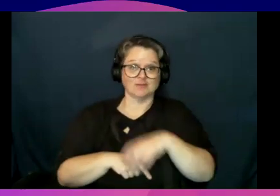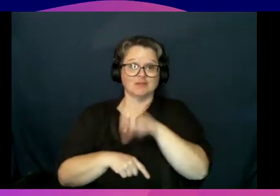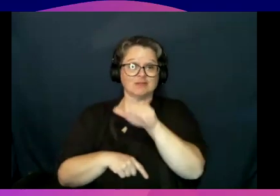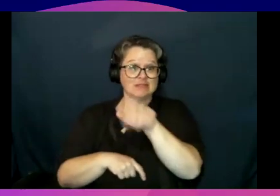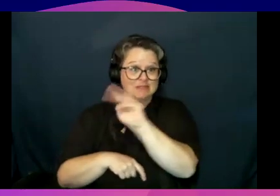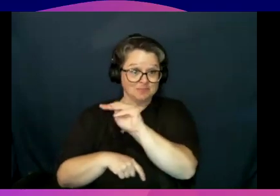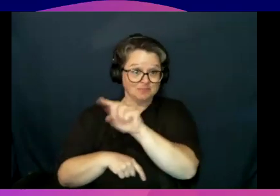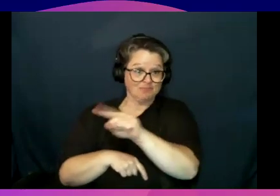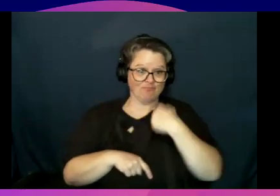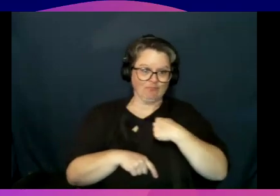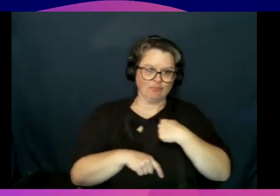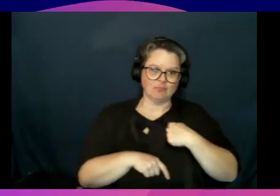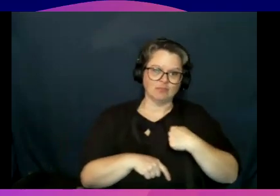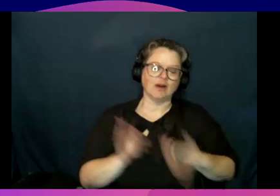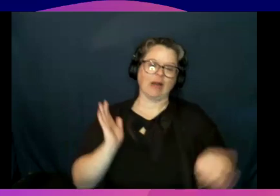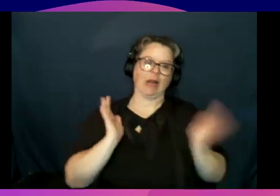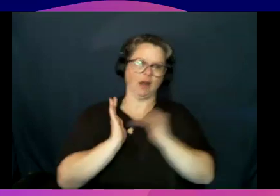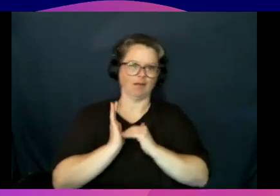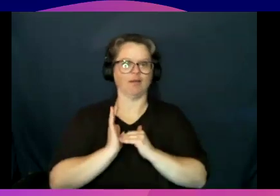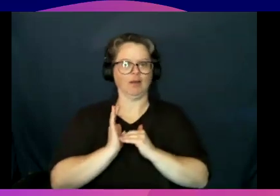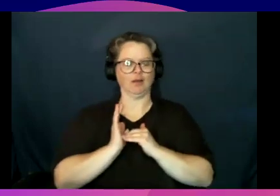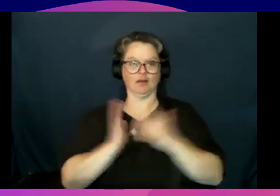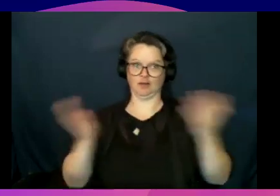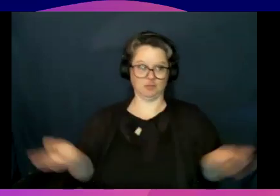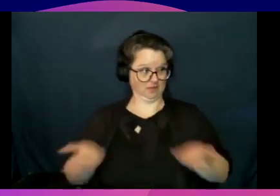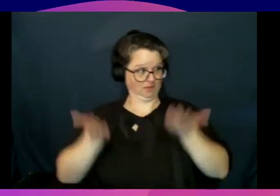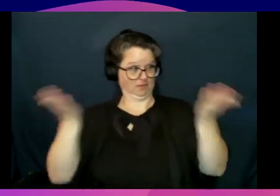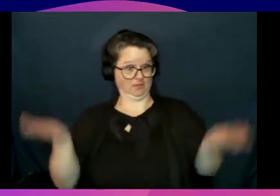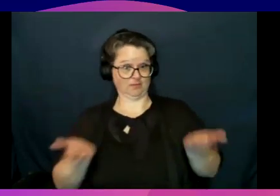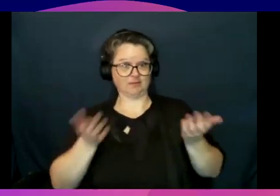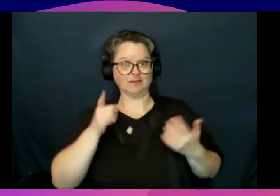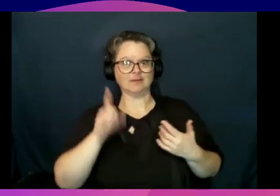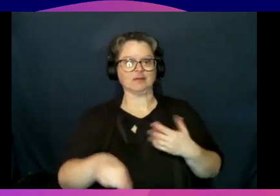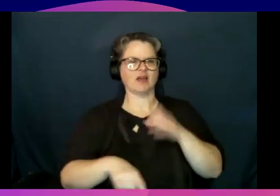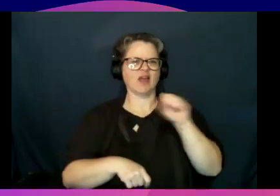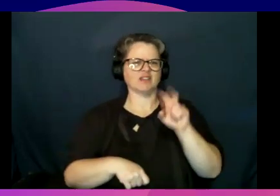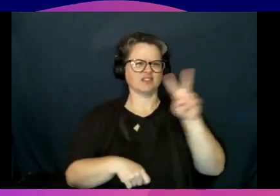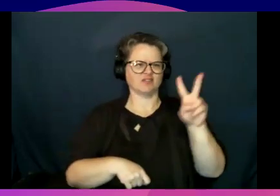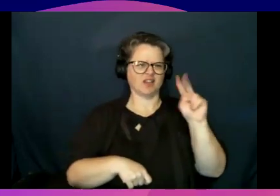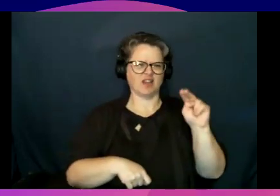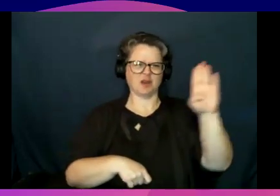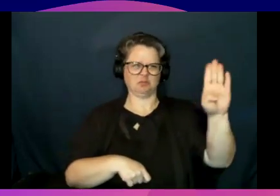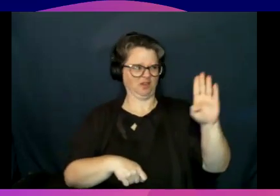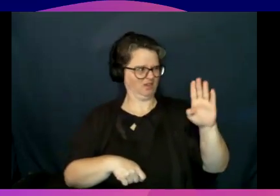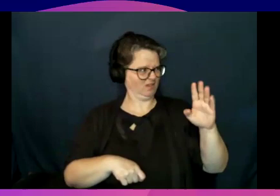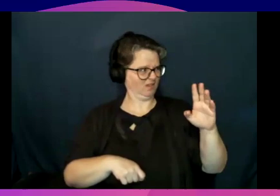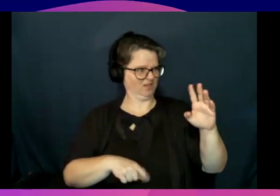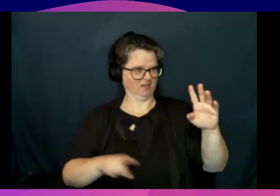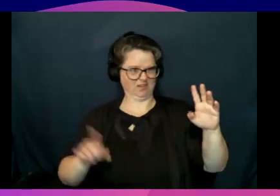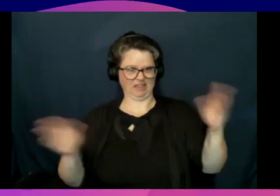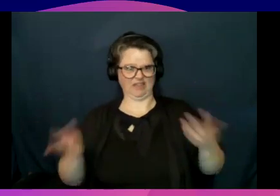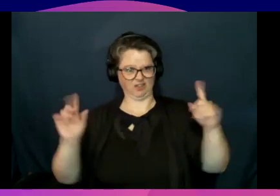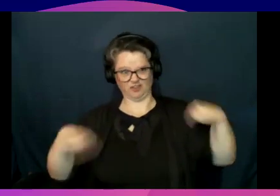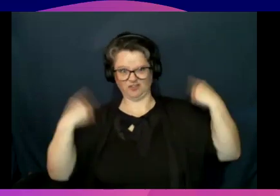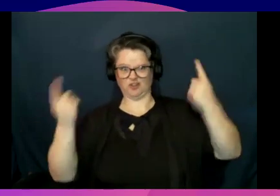common experience across the sector, right? People being sort of put into positions of leadership and management or